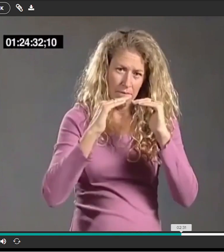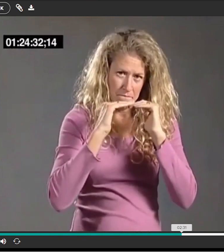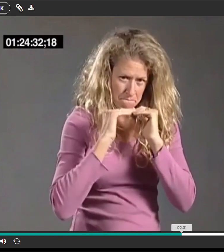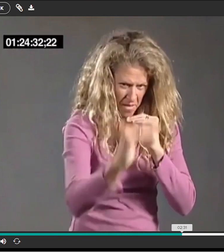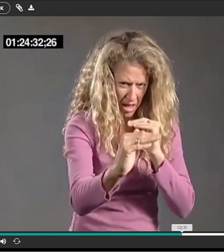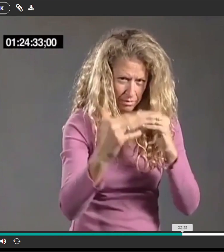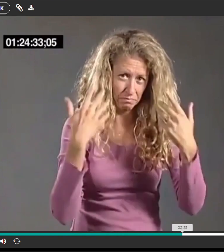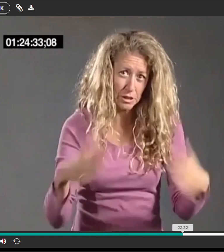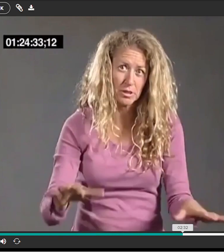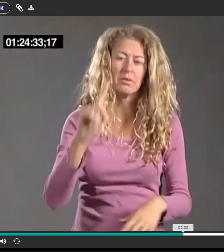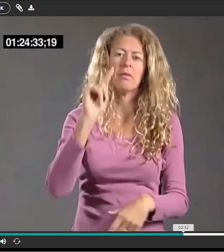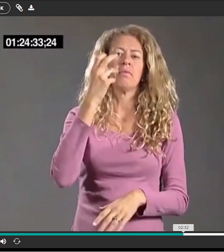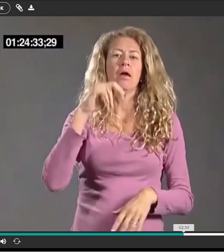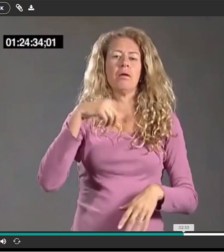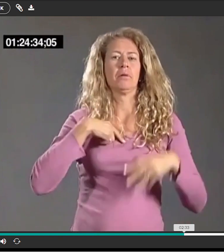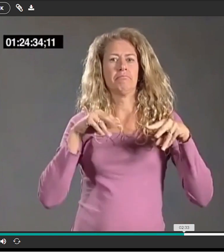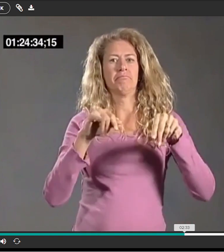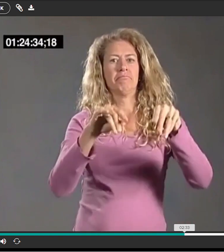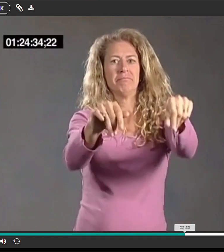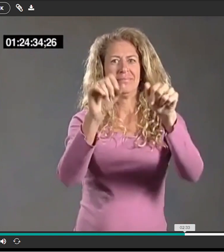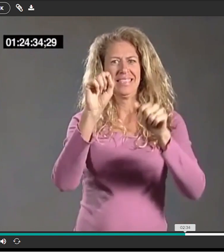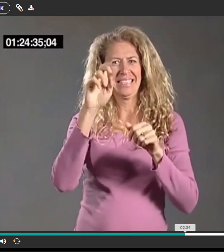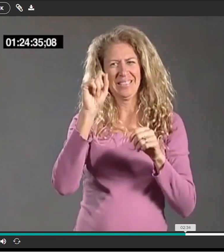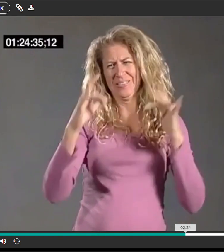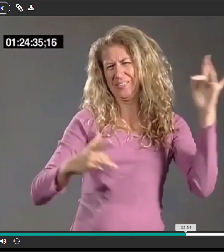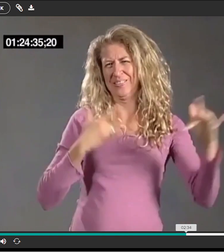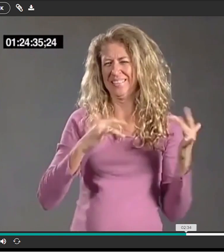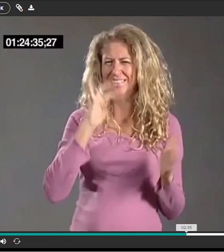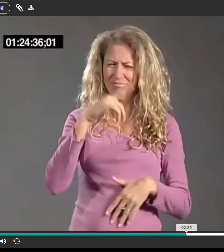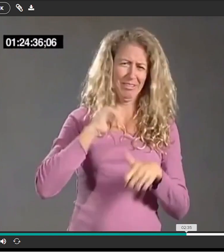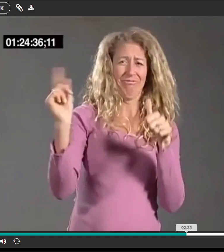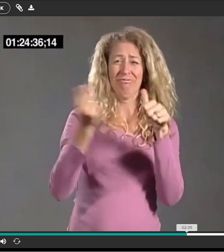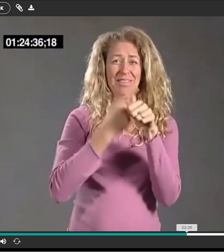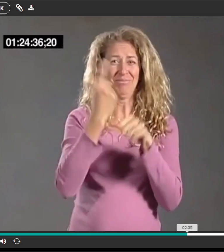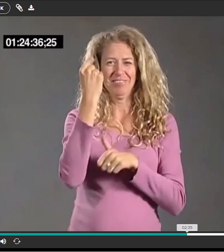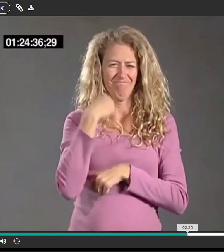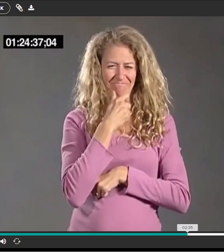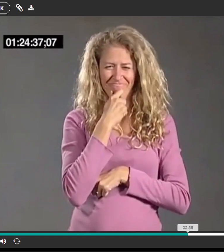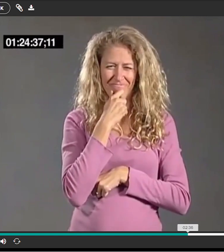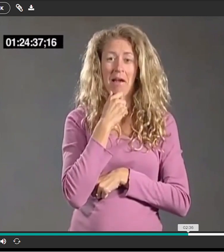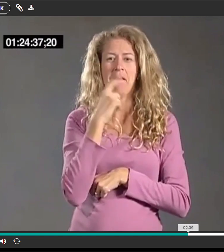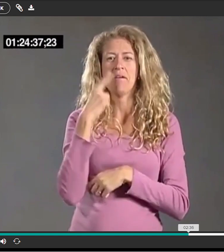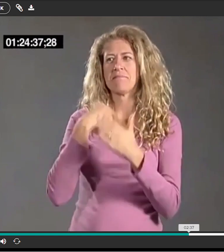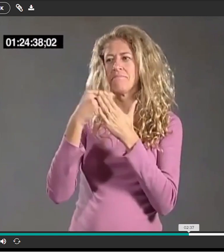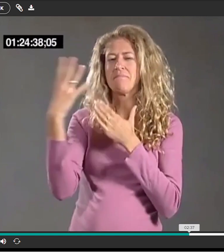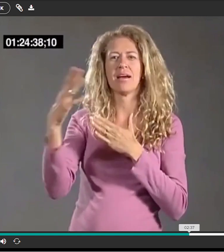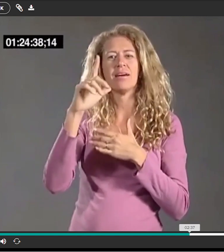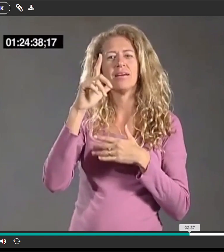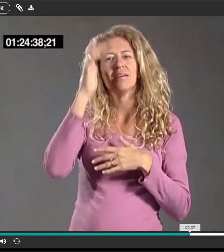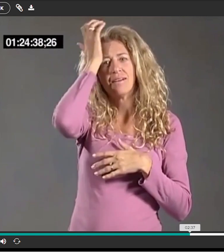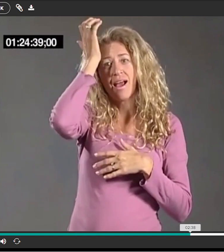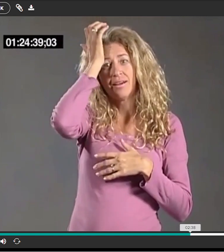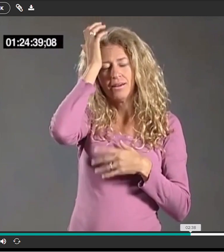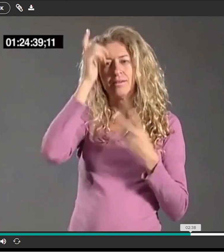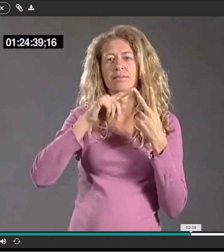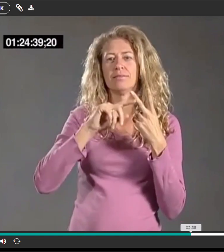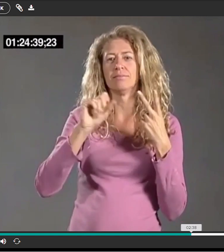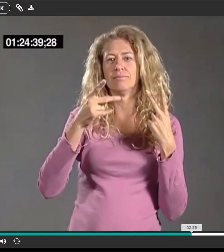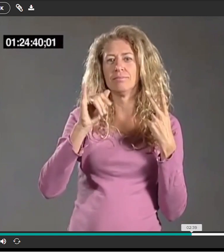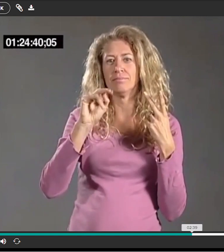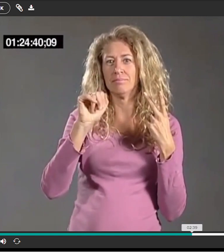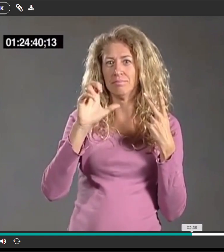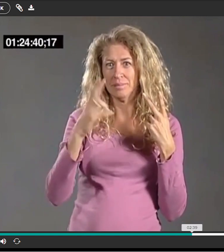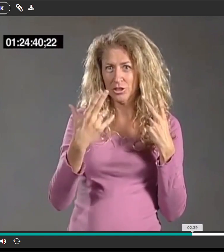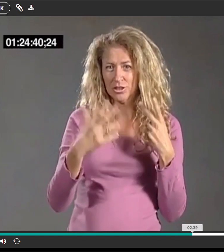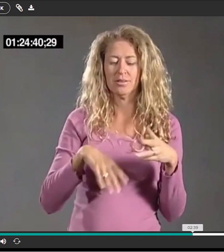my backyard. So I had to flatten it all out and put in the boxes, but it was finally time to plant the seeds. So I was really excited for that.